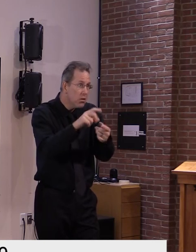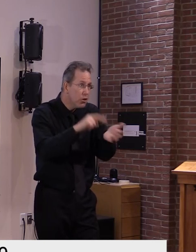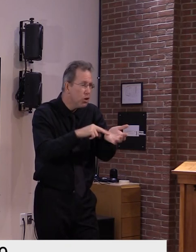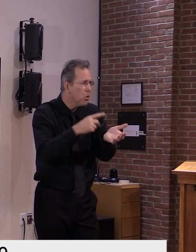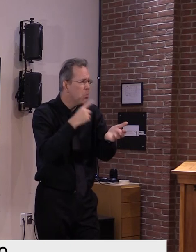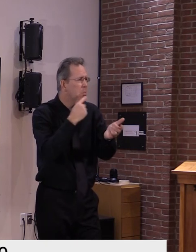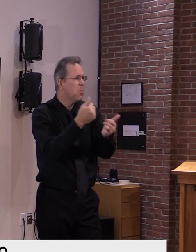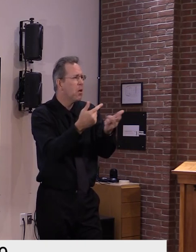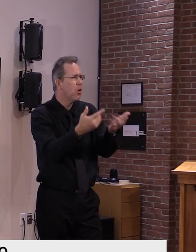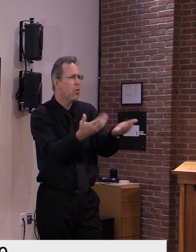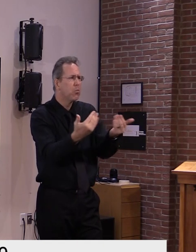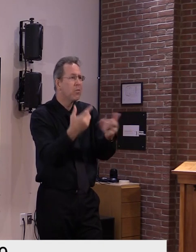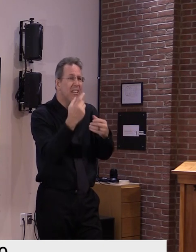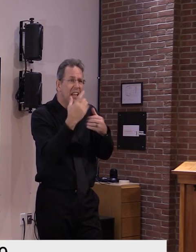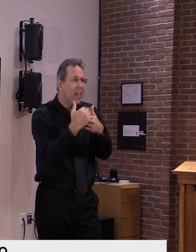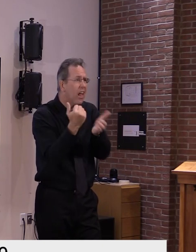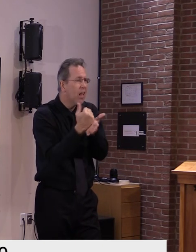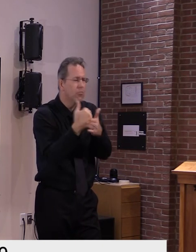Okay, thank you.